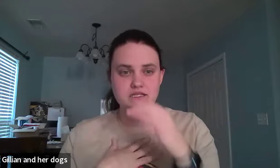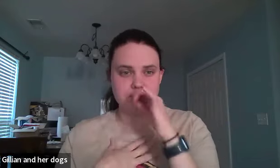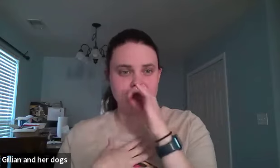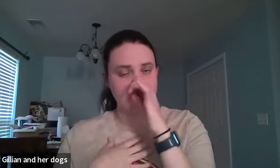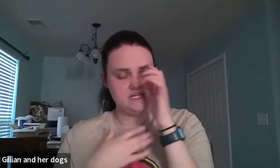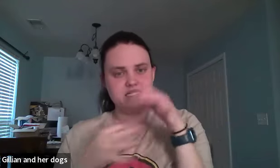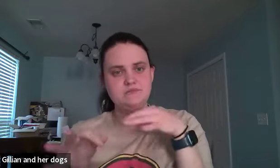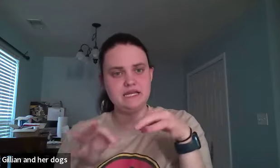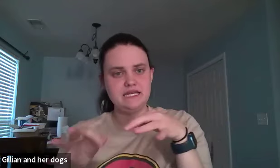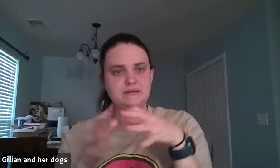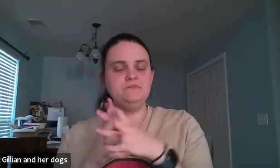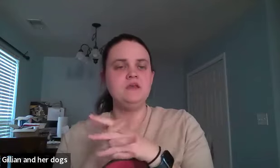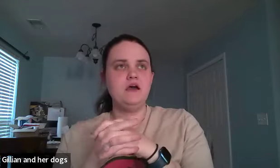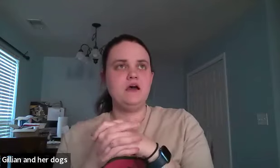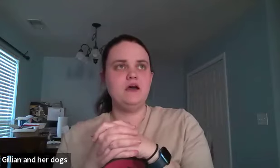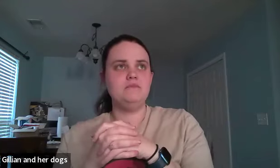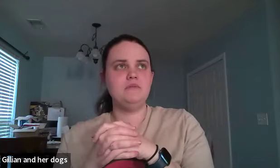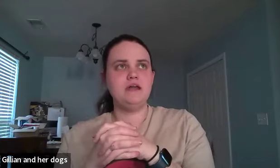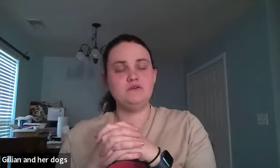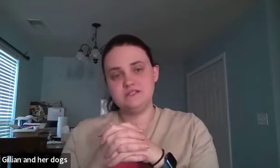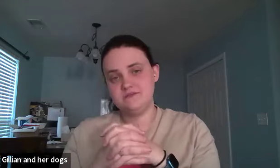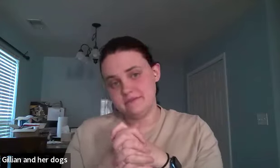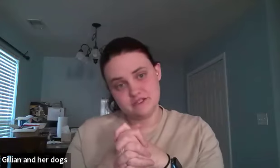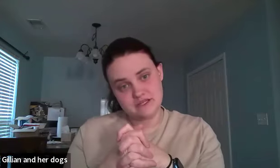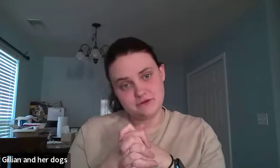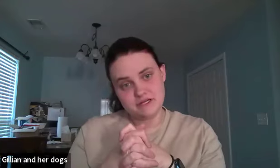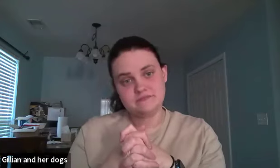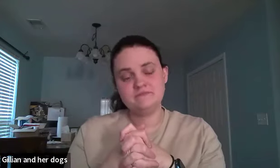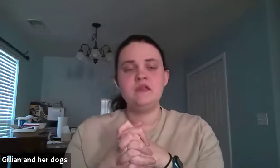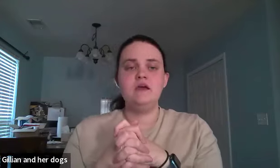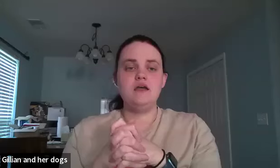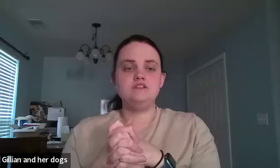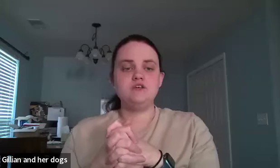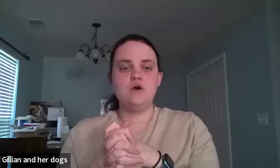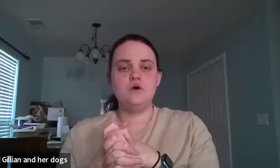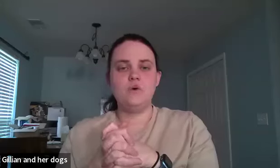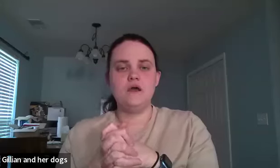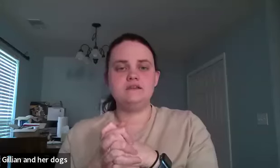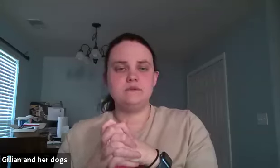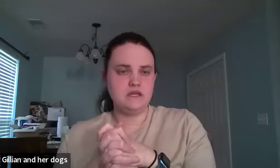I typically would explain it. But everyone's families are different. And so